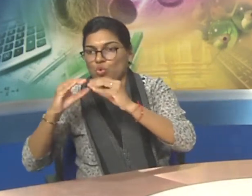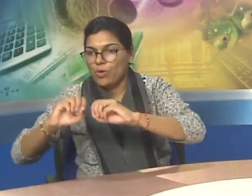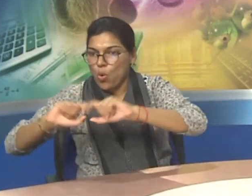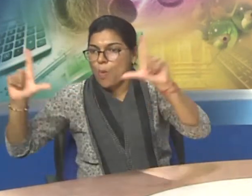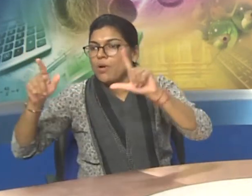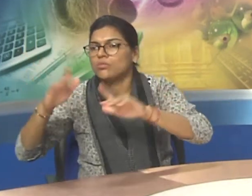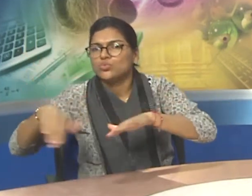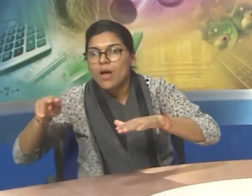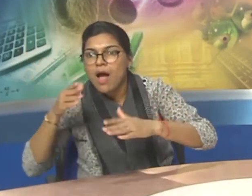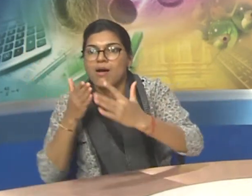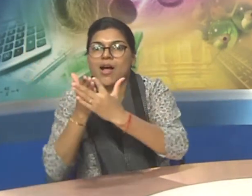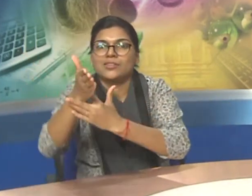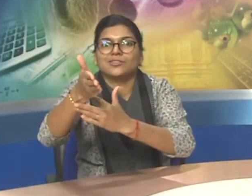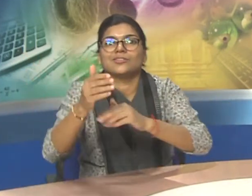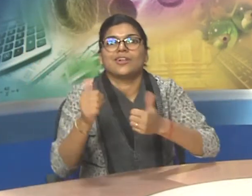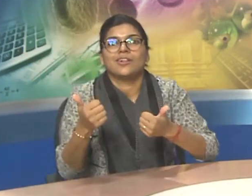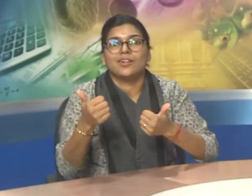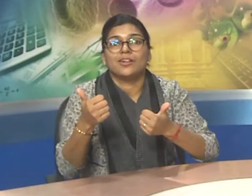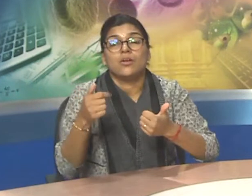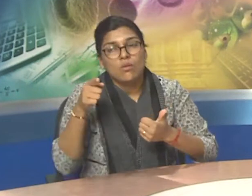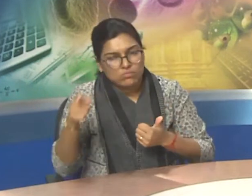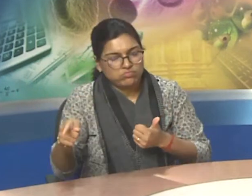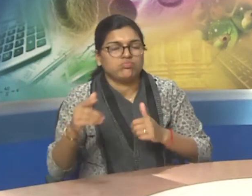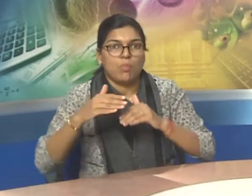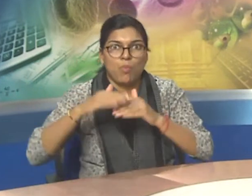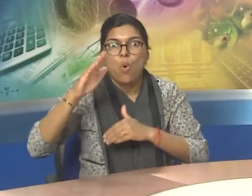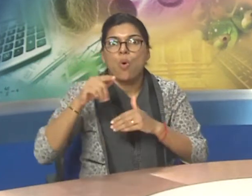added at the new places. They are also growing.